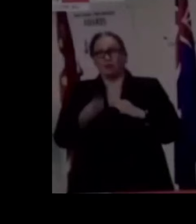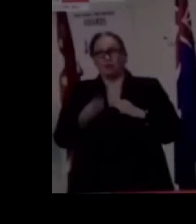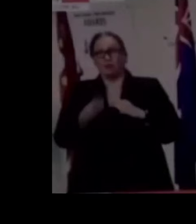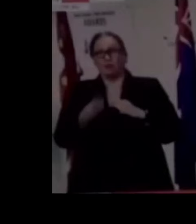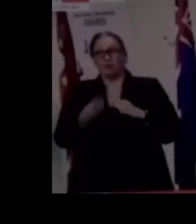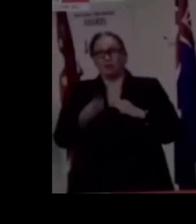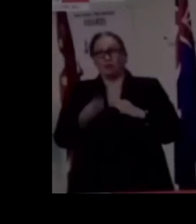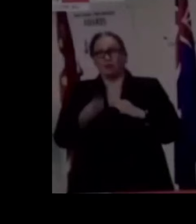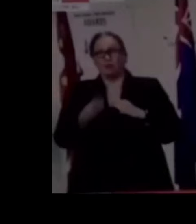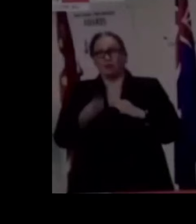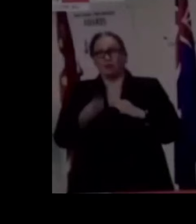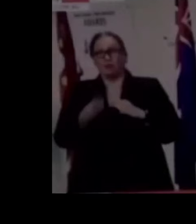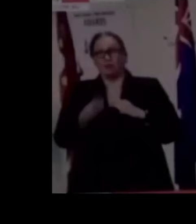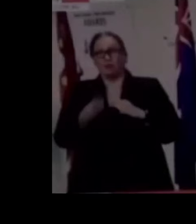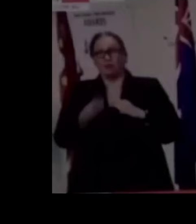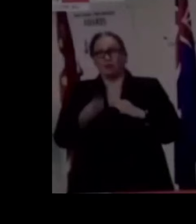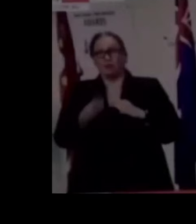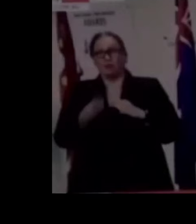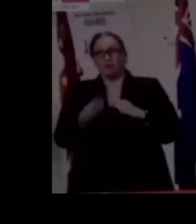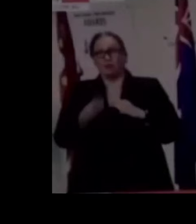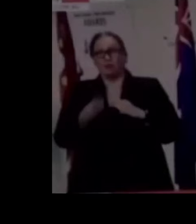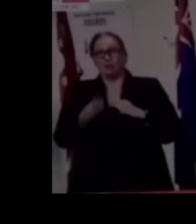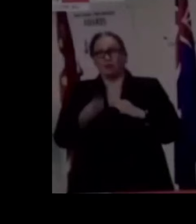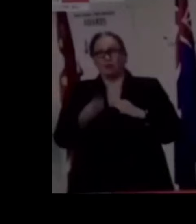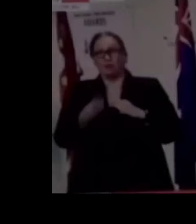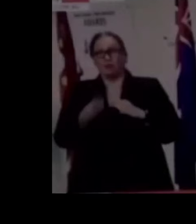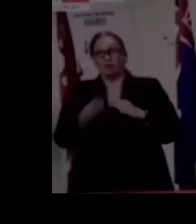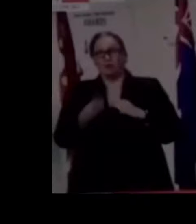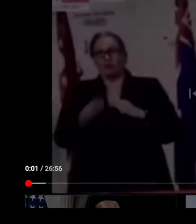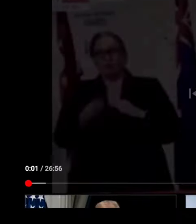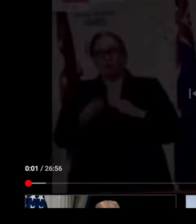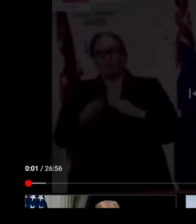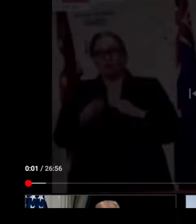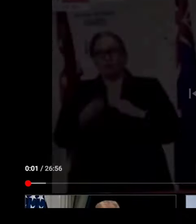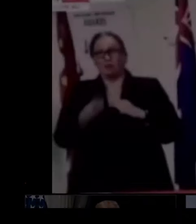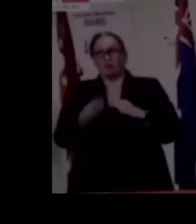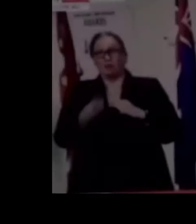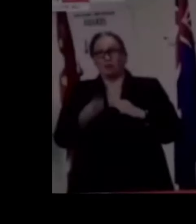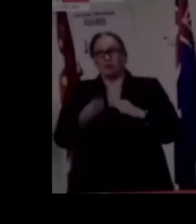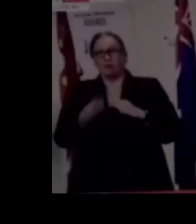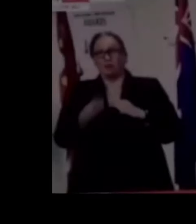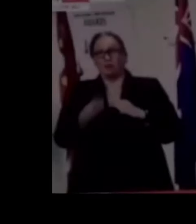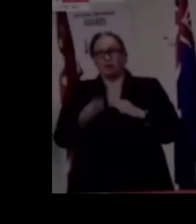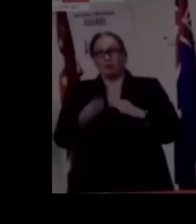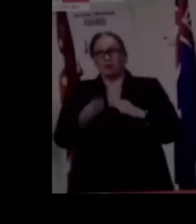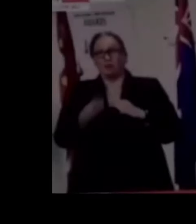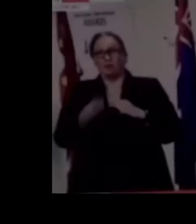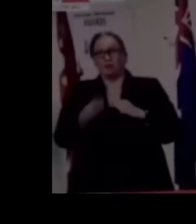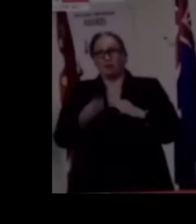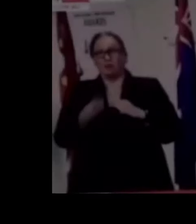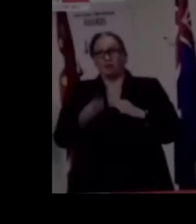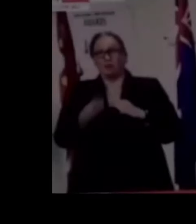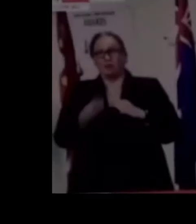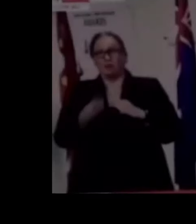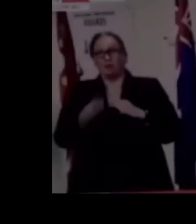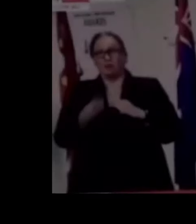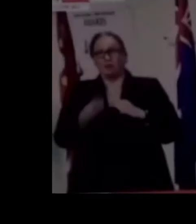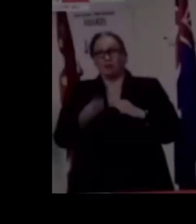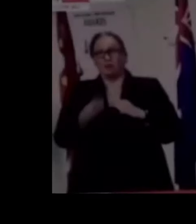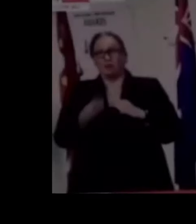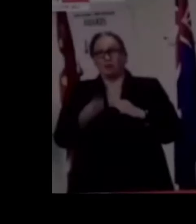the beans. They will tell on themselves. And that also is a scripture where the Lord said he would make their tongue to fall upon